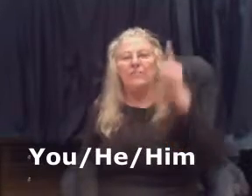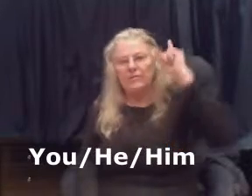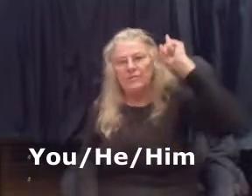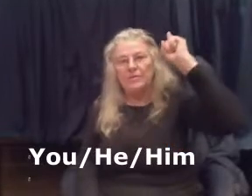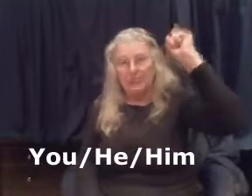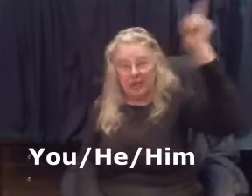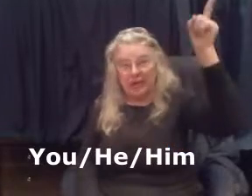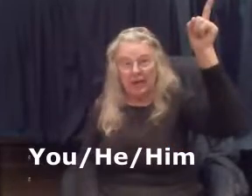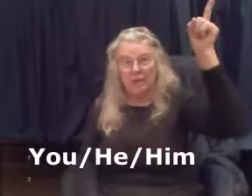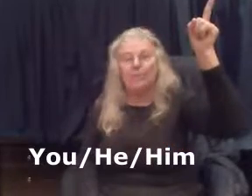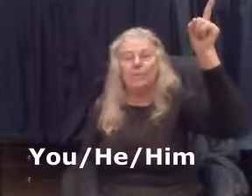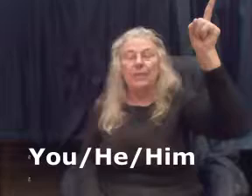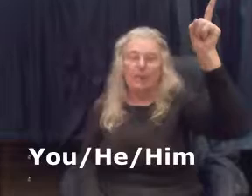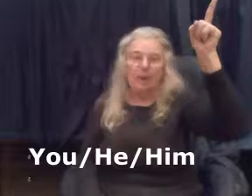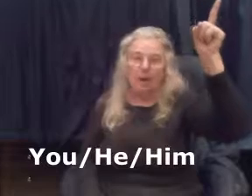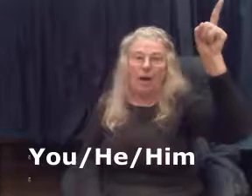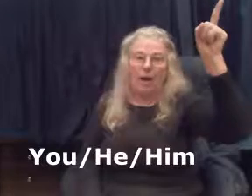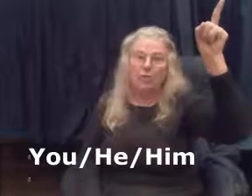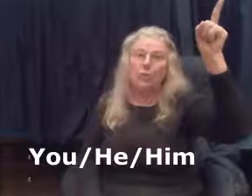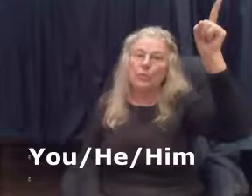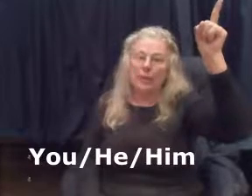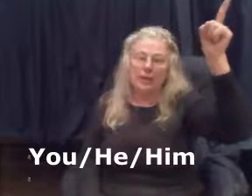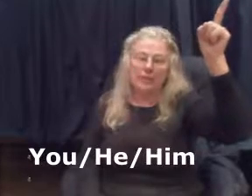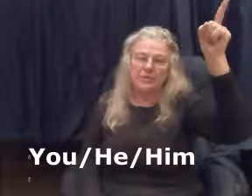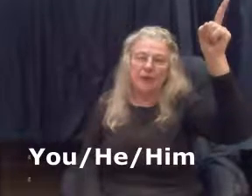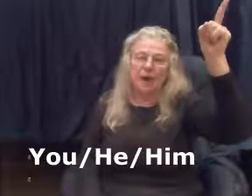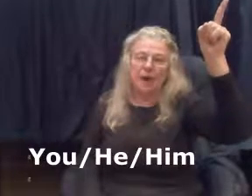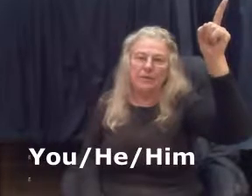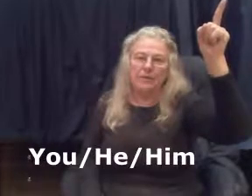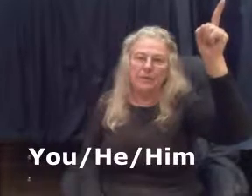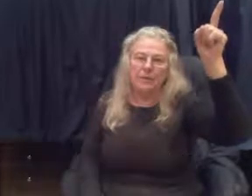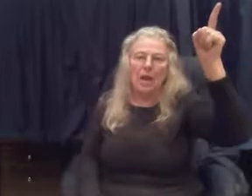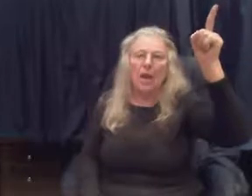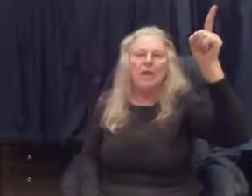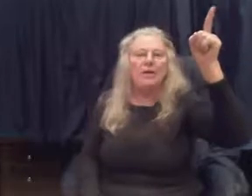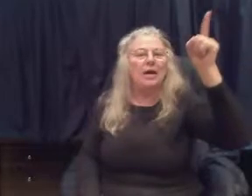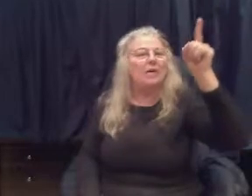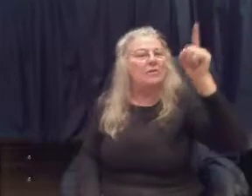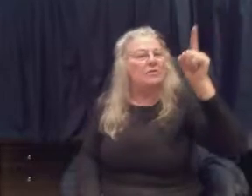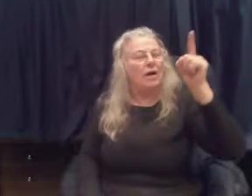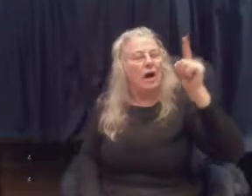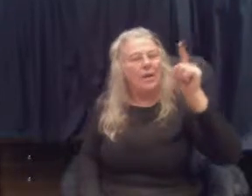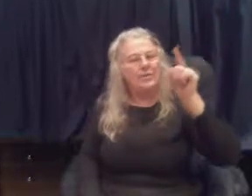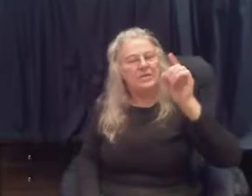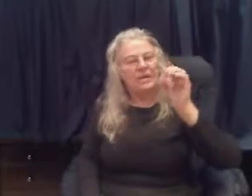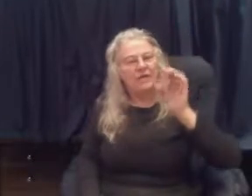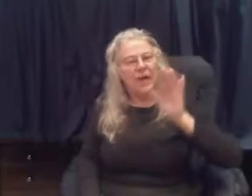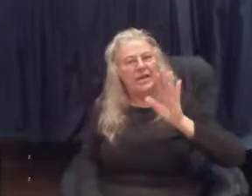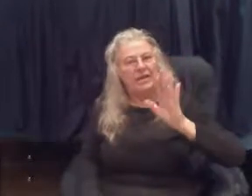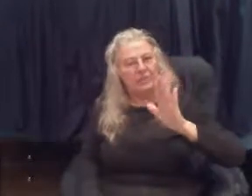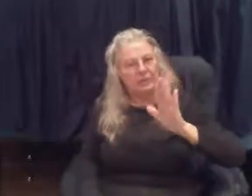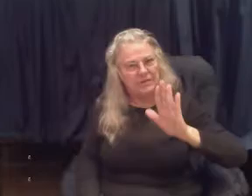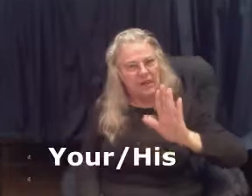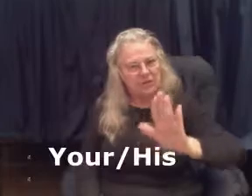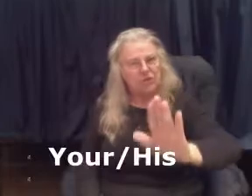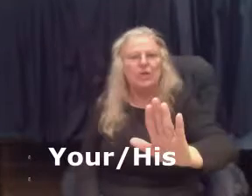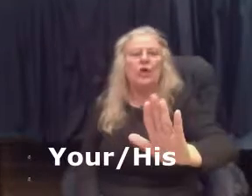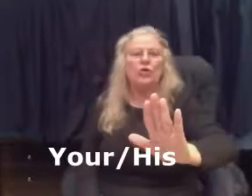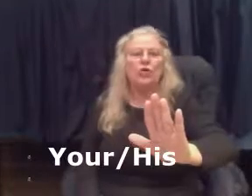Him being God, you would point up to God. Now, opposite of that is possession, and you're going